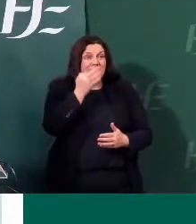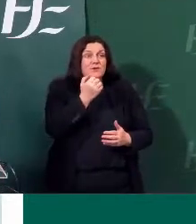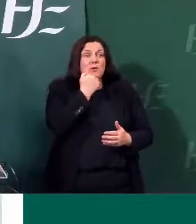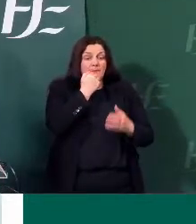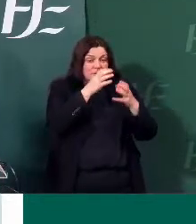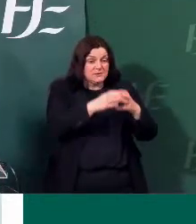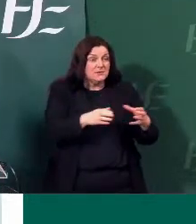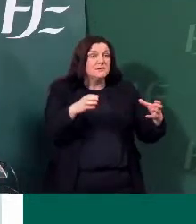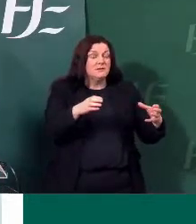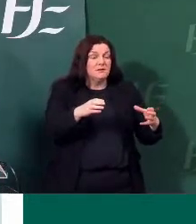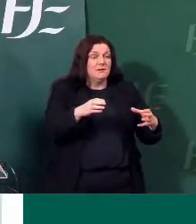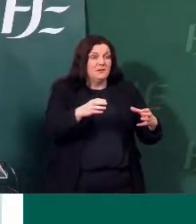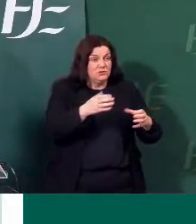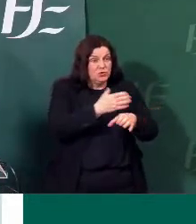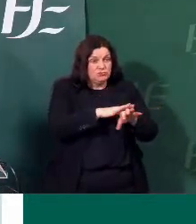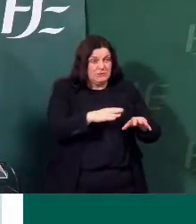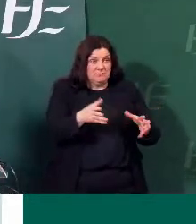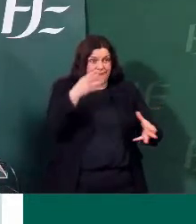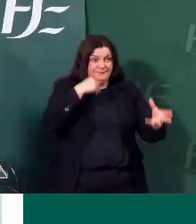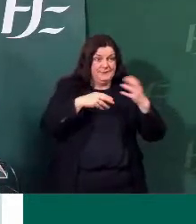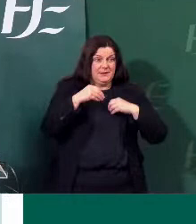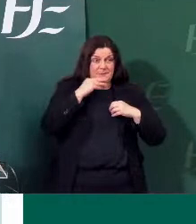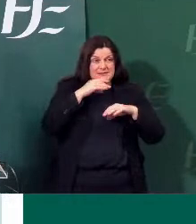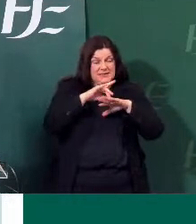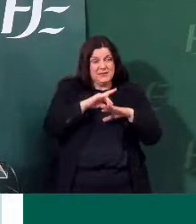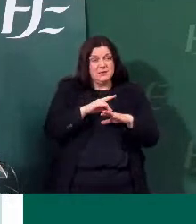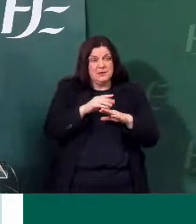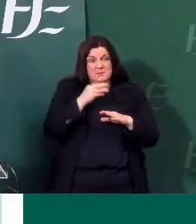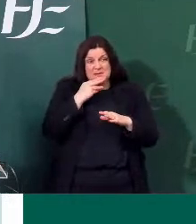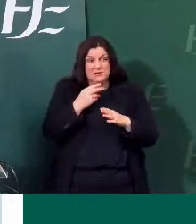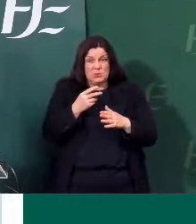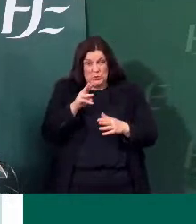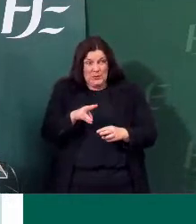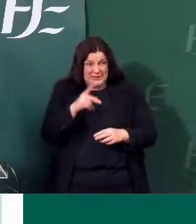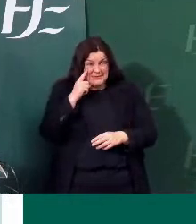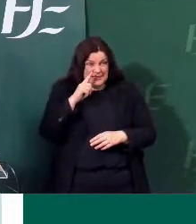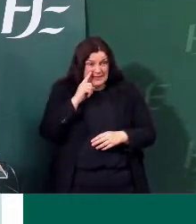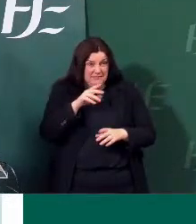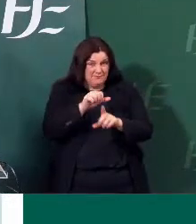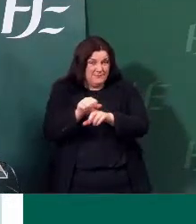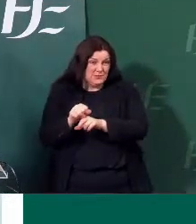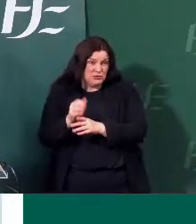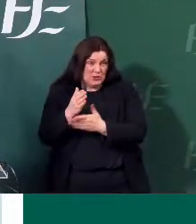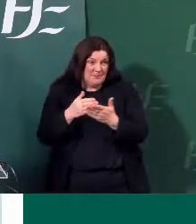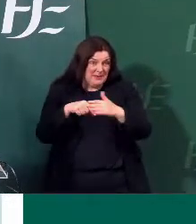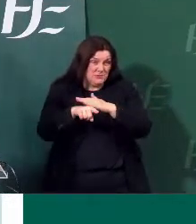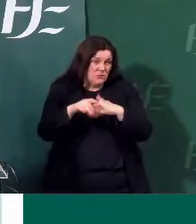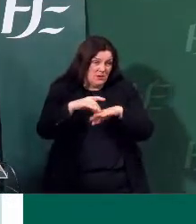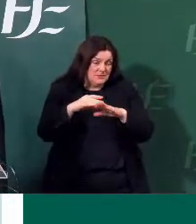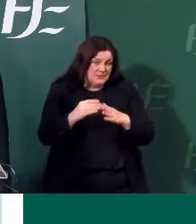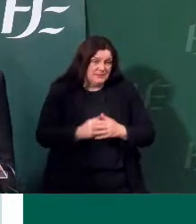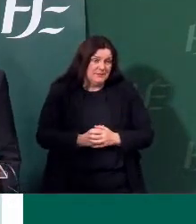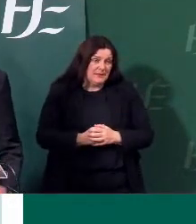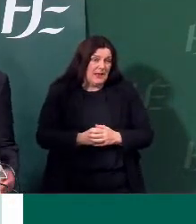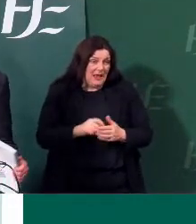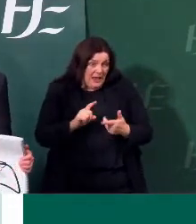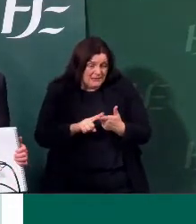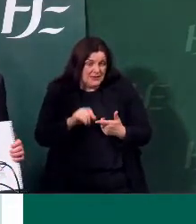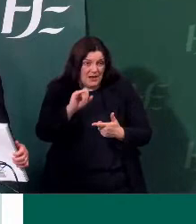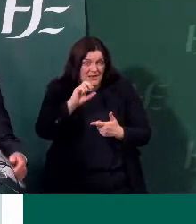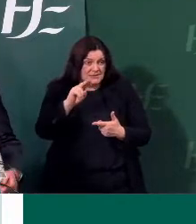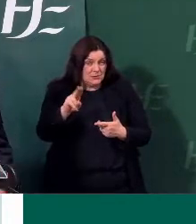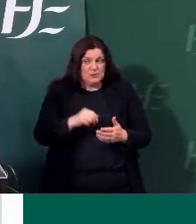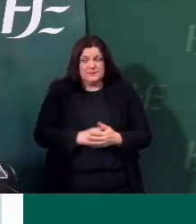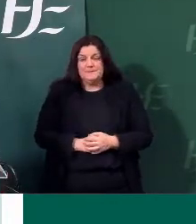people get sick, even if a very low proportion become seriously ill, eventually you will see cases being admitted to hospital and in intensive care units. This